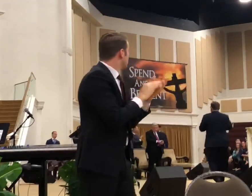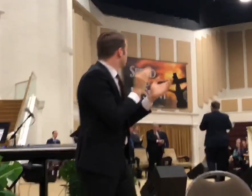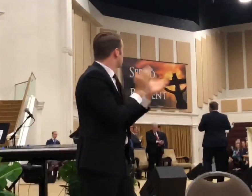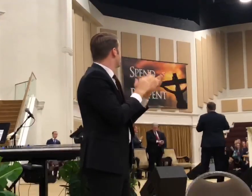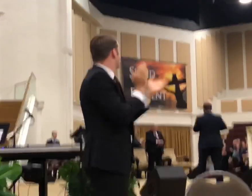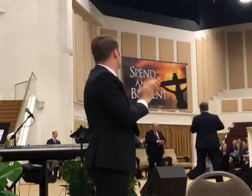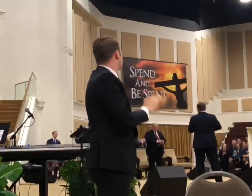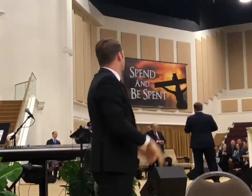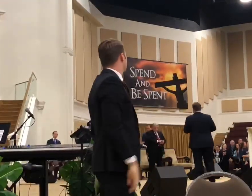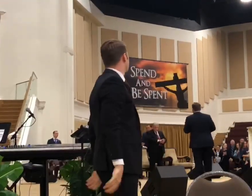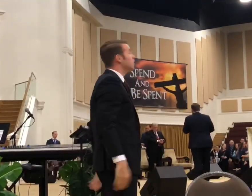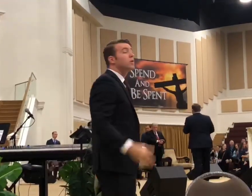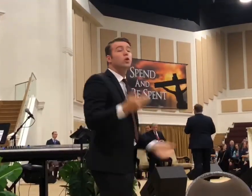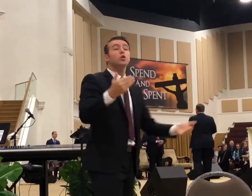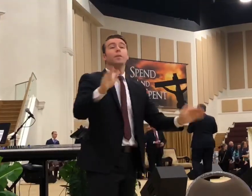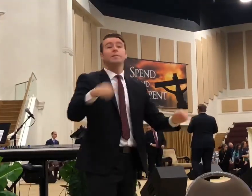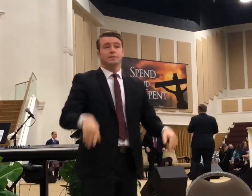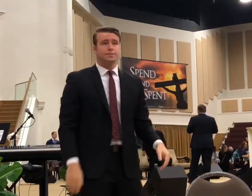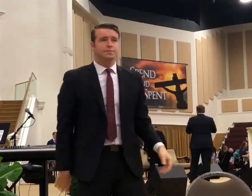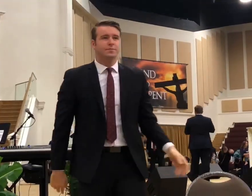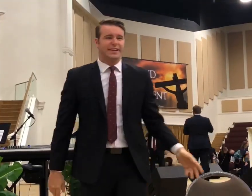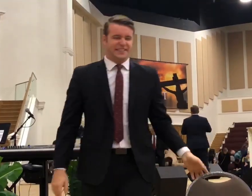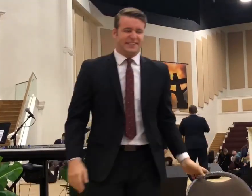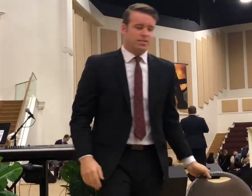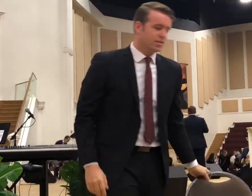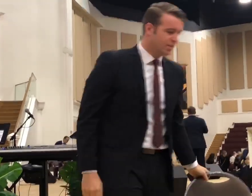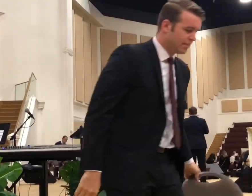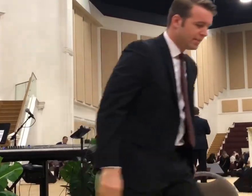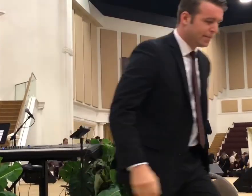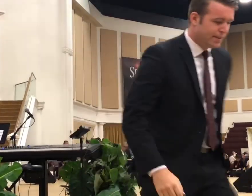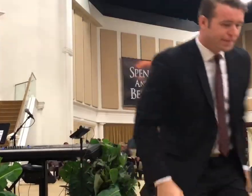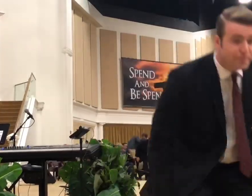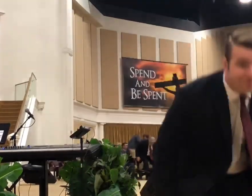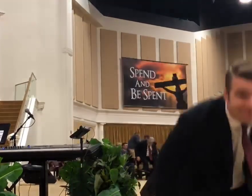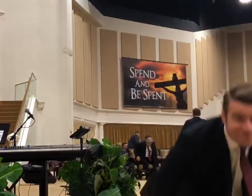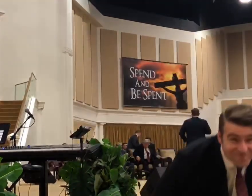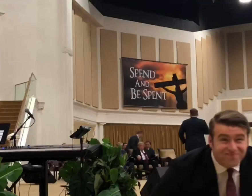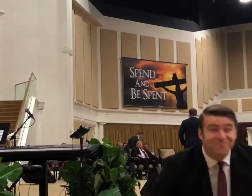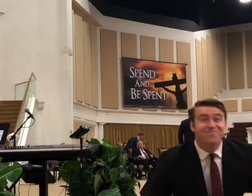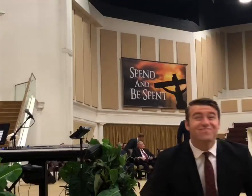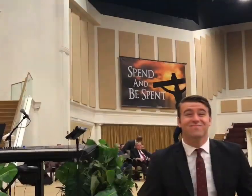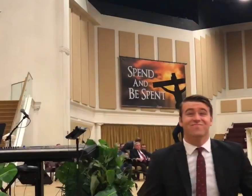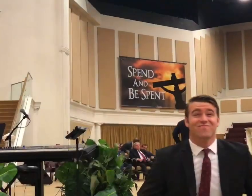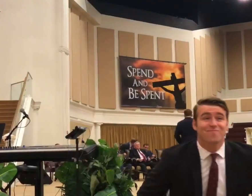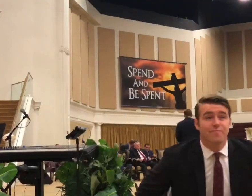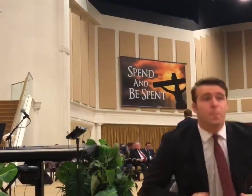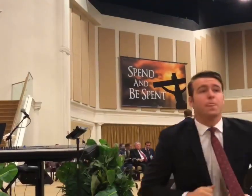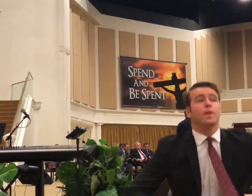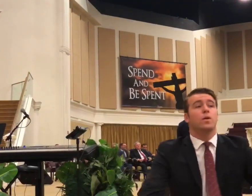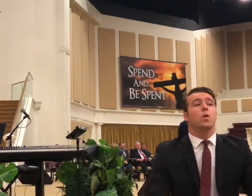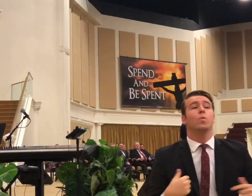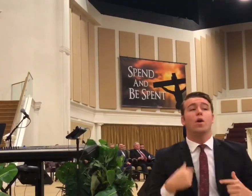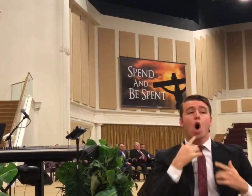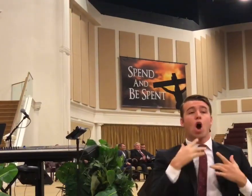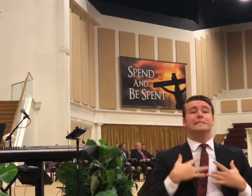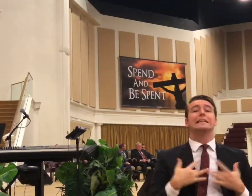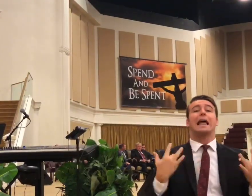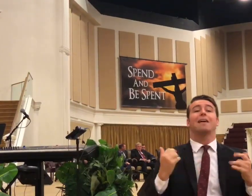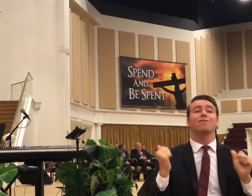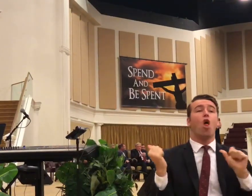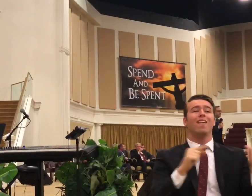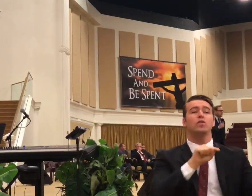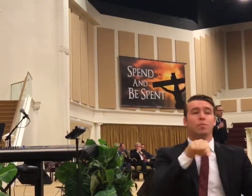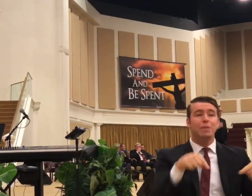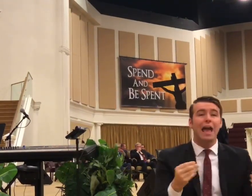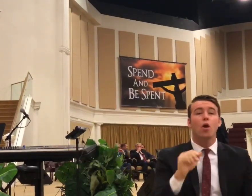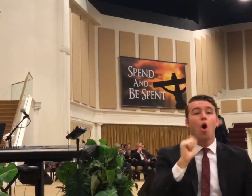Amen. You may be seated. Amen. We're delighted for all of you being here and all of